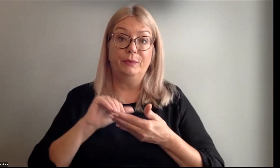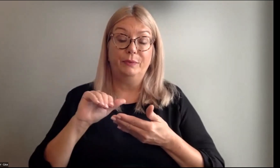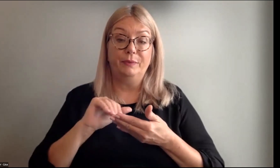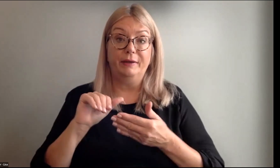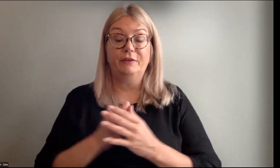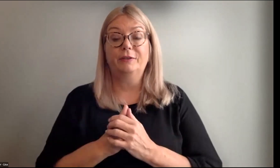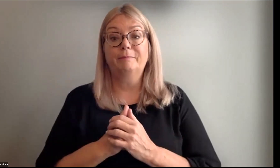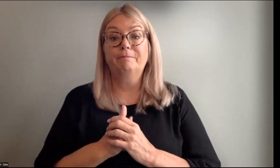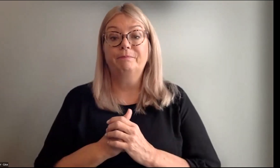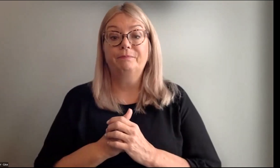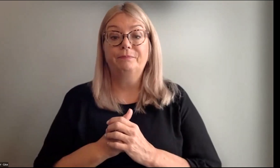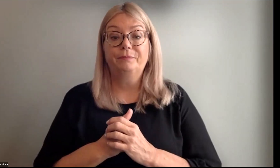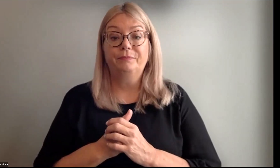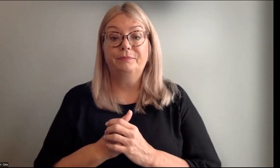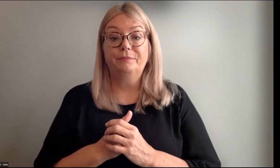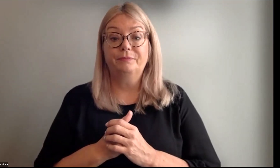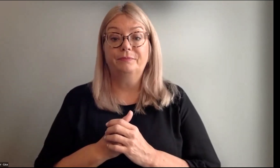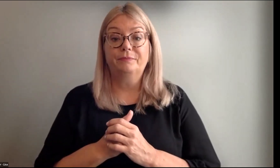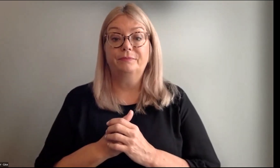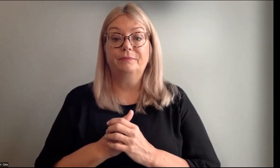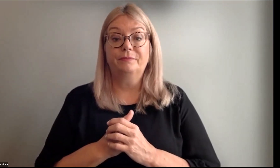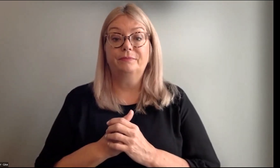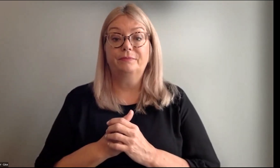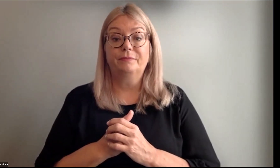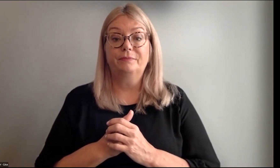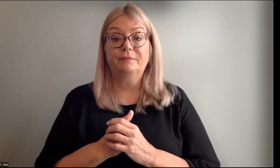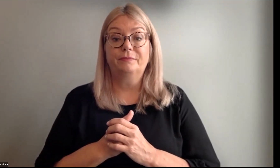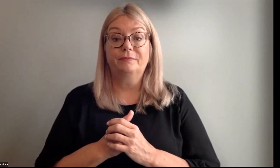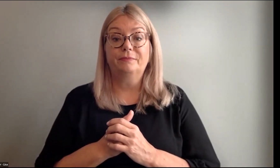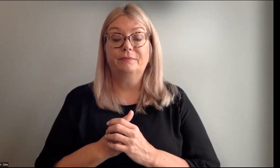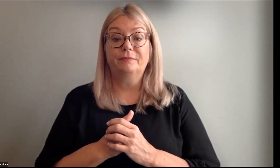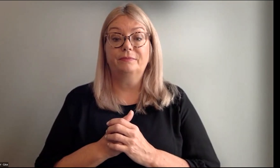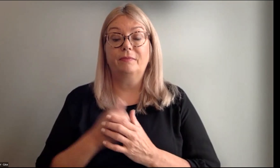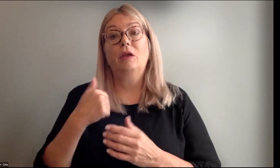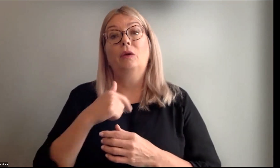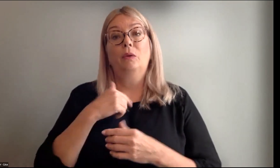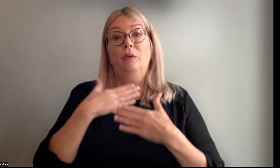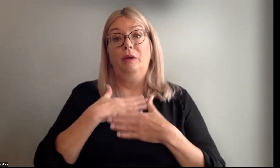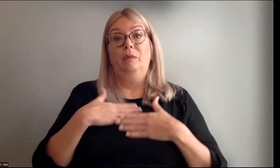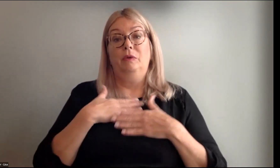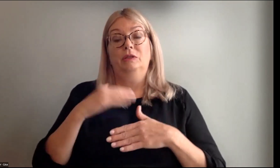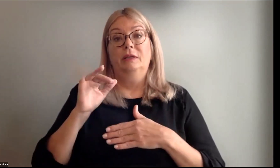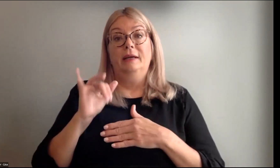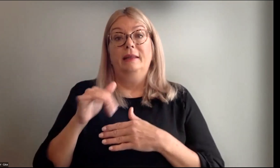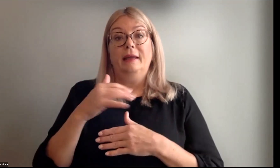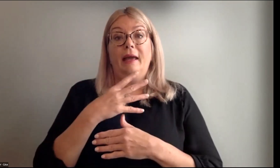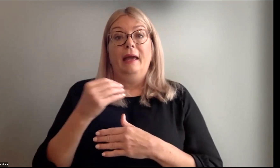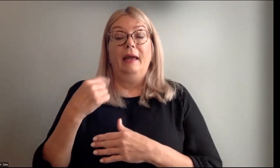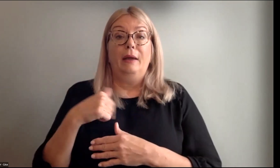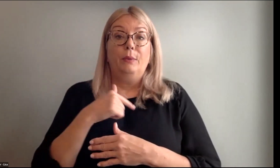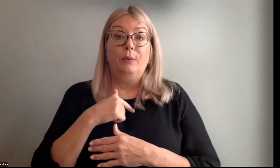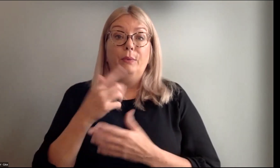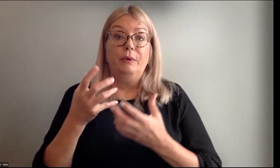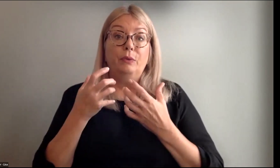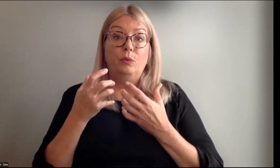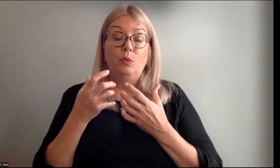good conscience. We would so appreciate that, and we would like to